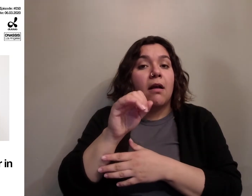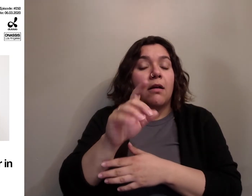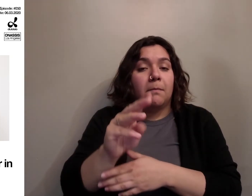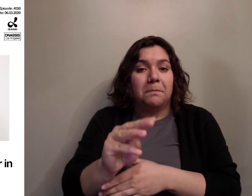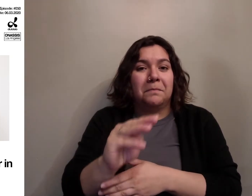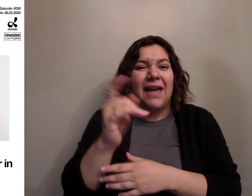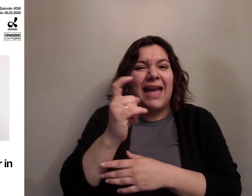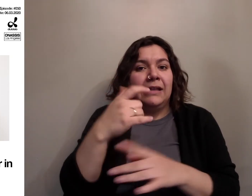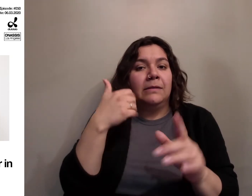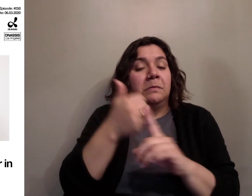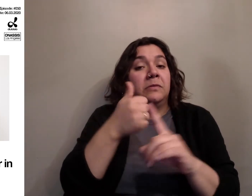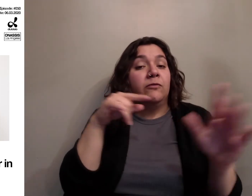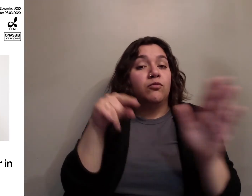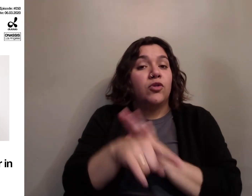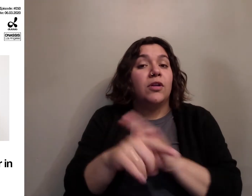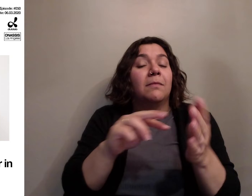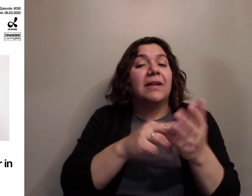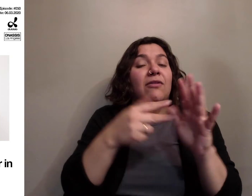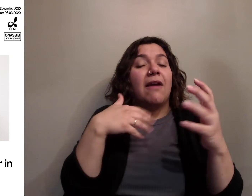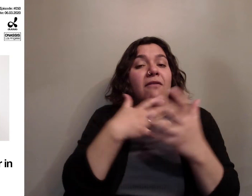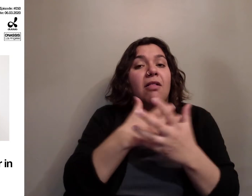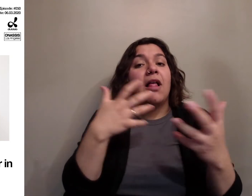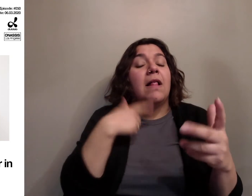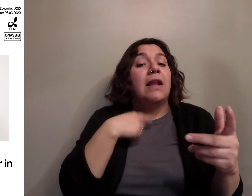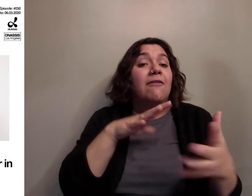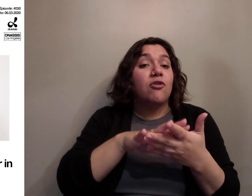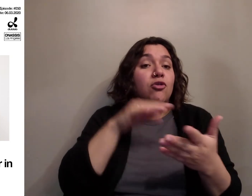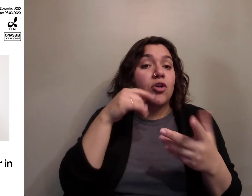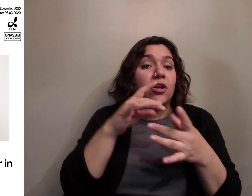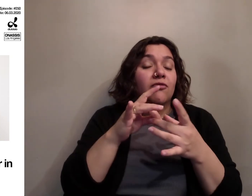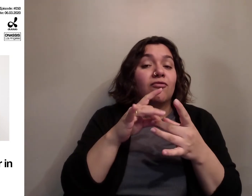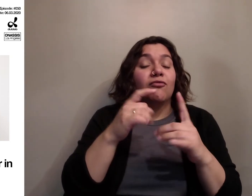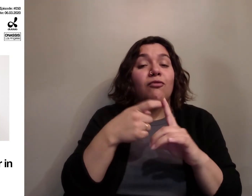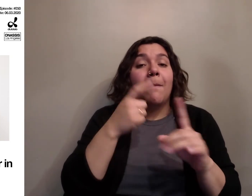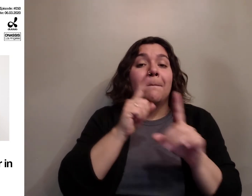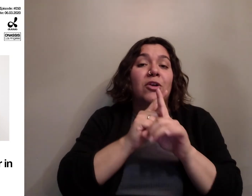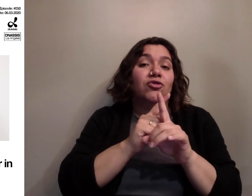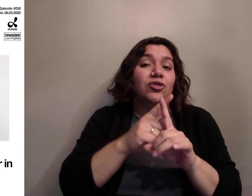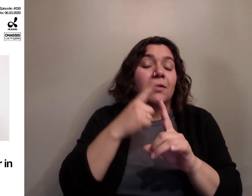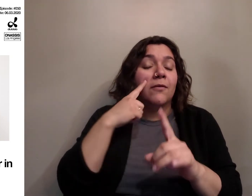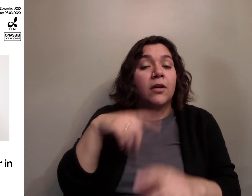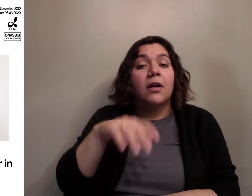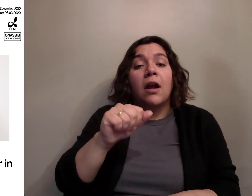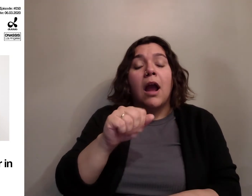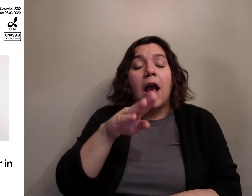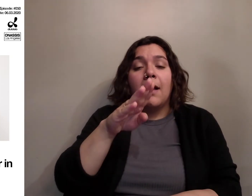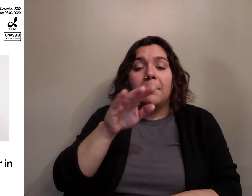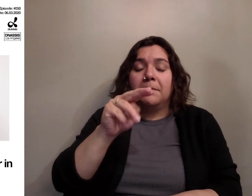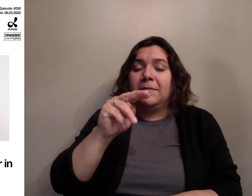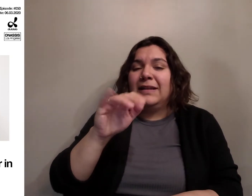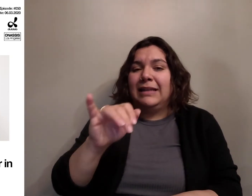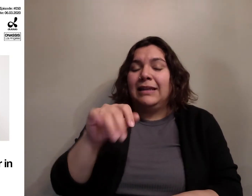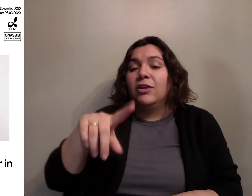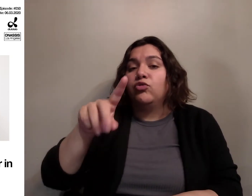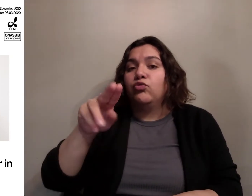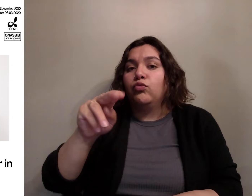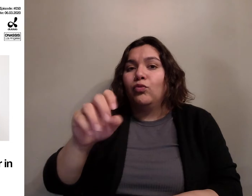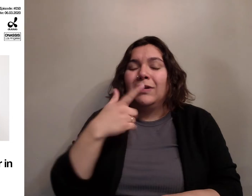this time after Malcolm X was murdered. So there's a lot that I've learned in mentorship